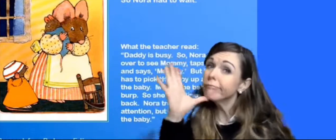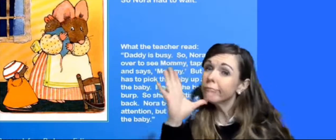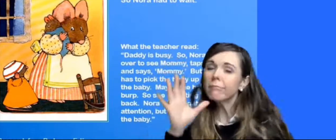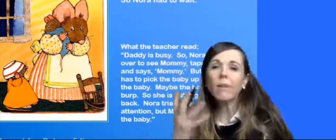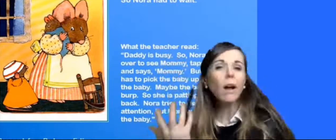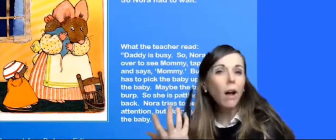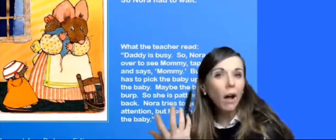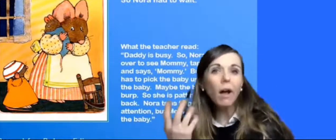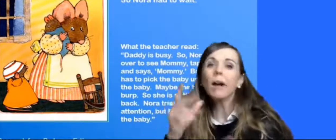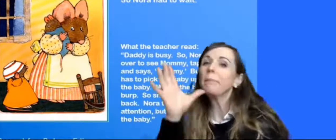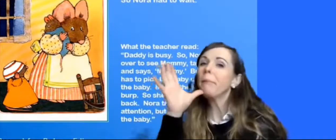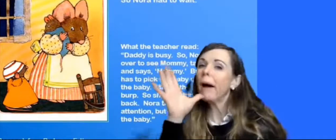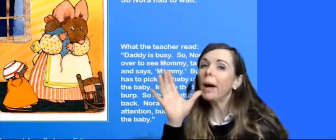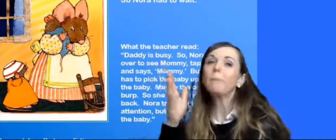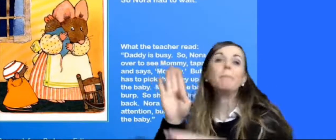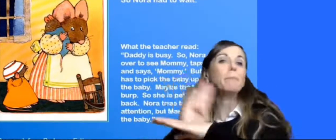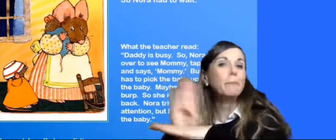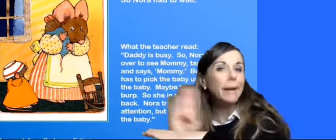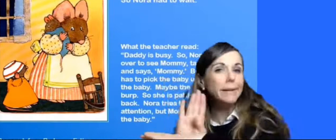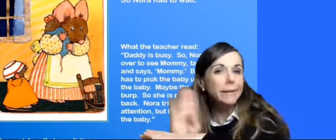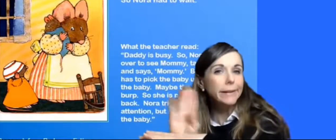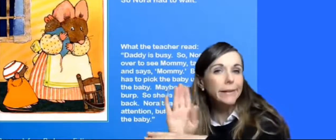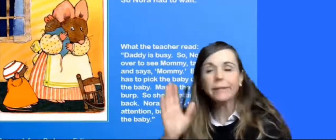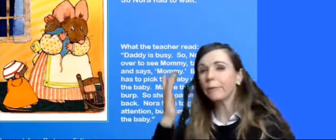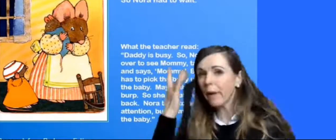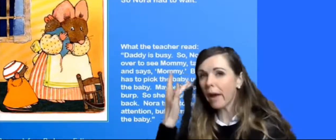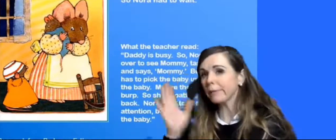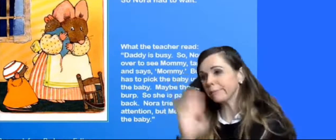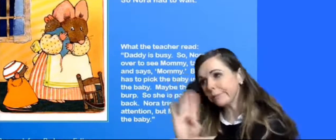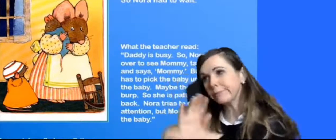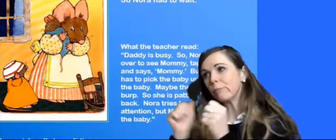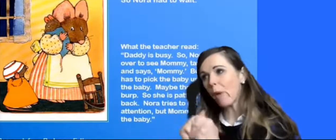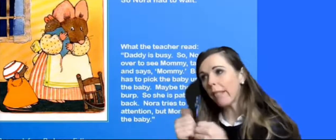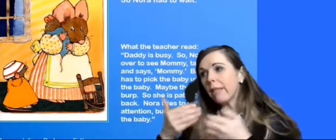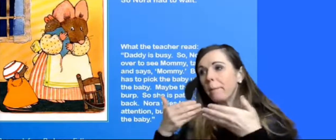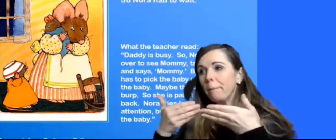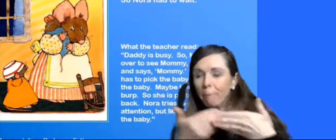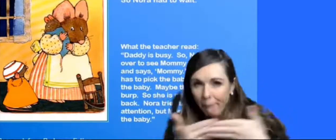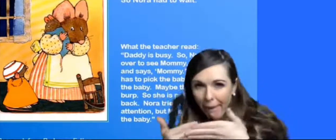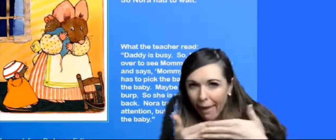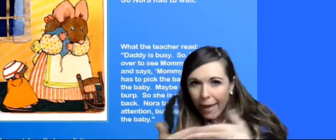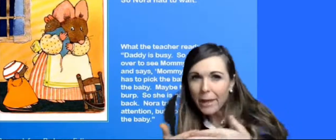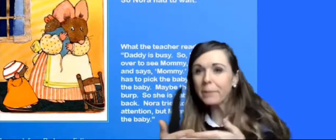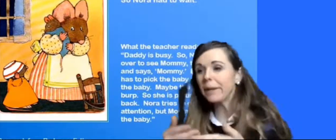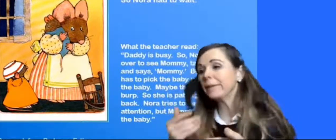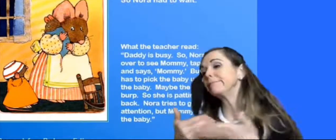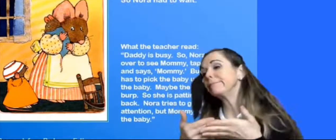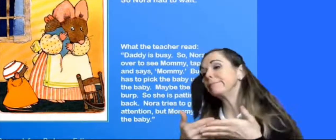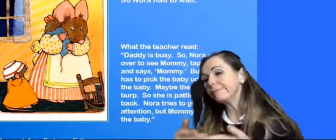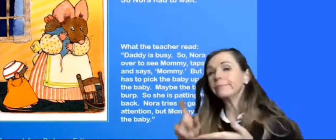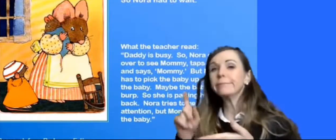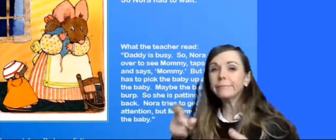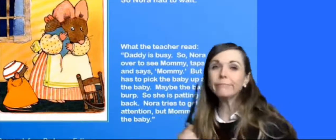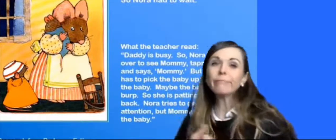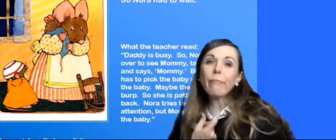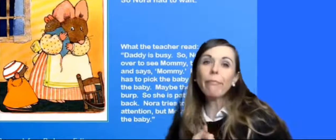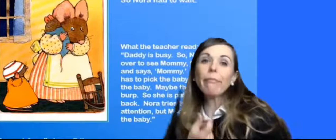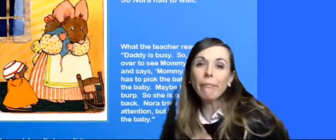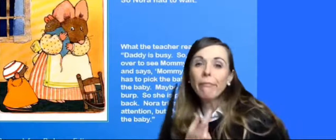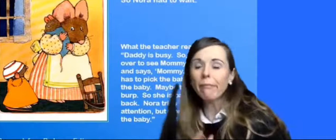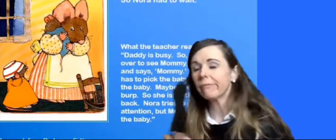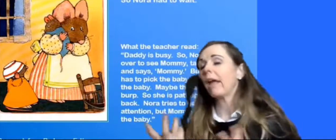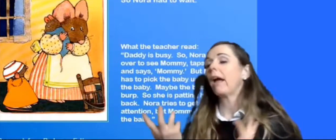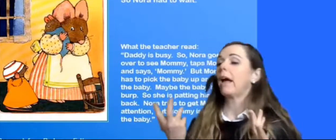go and meet up with her mom, tap on Mom. But Mom was busy too. She was busy with the